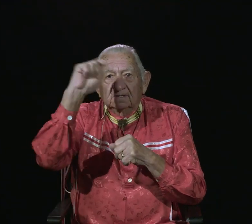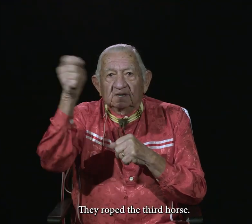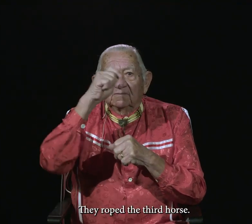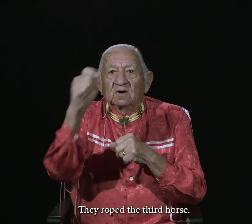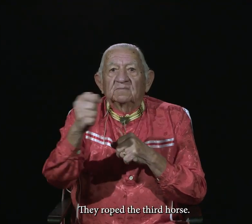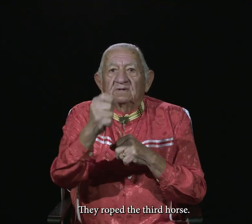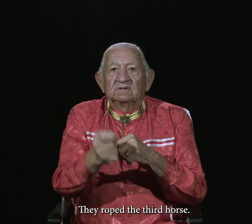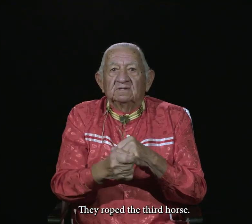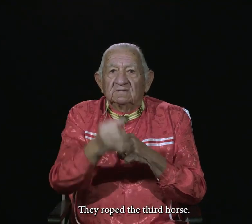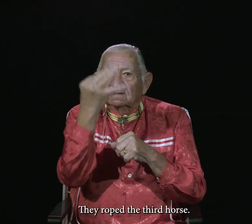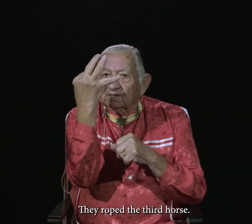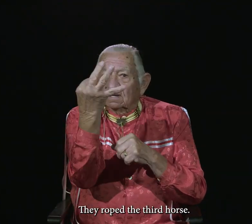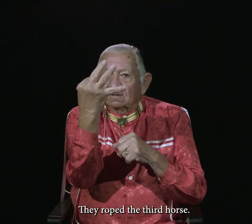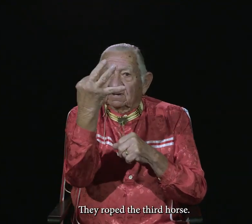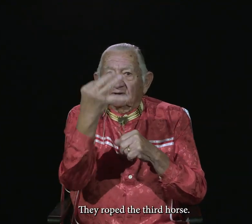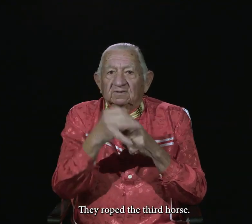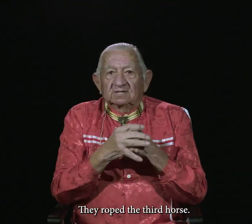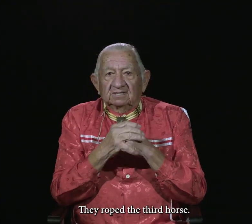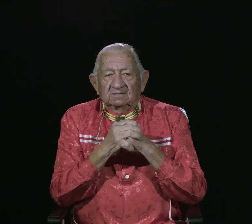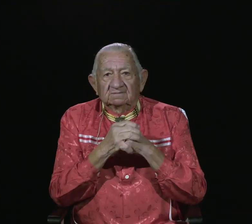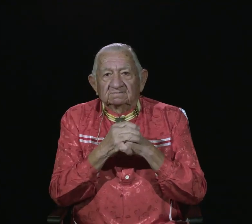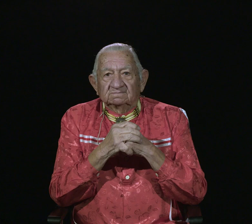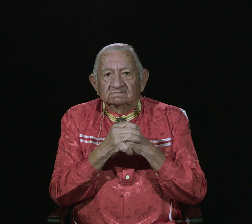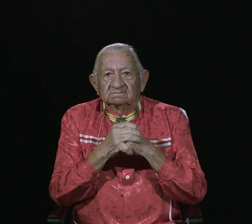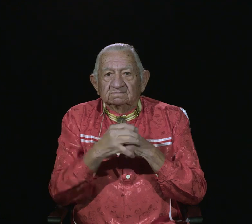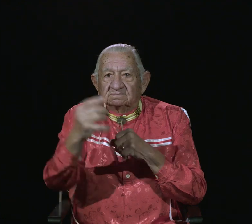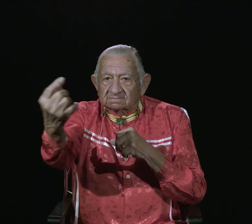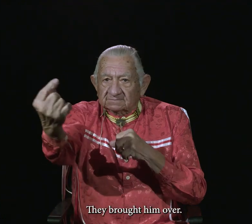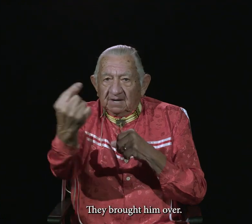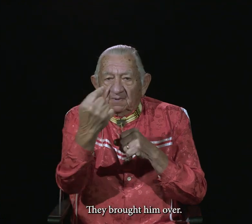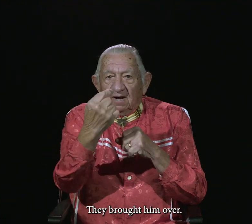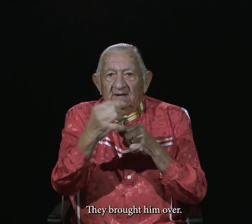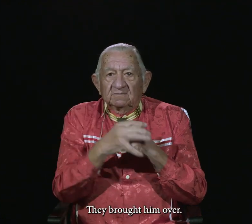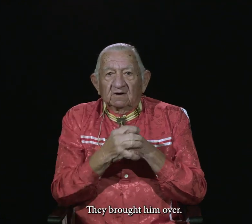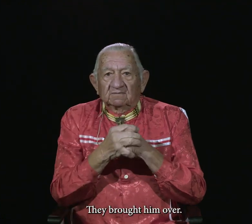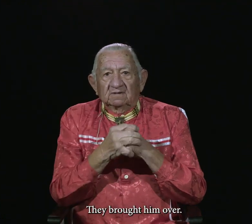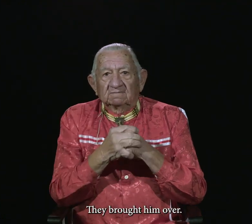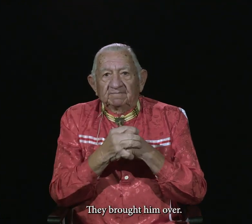They roped the 3rd horse. They brought him over.